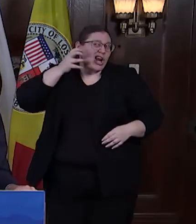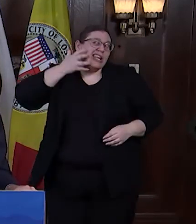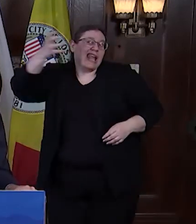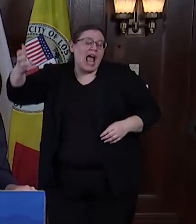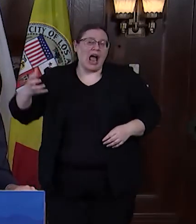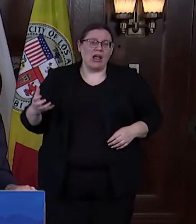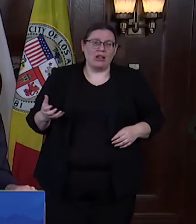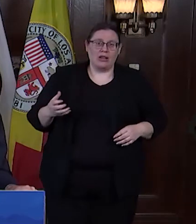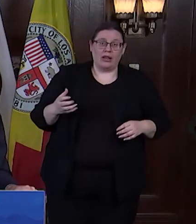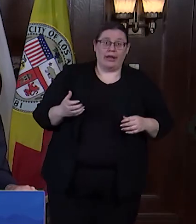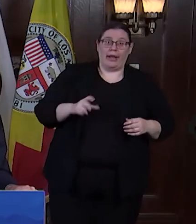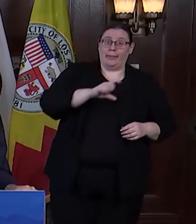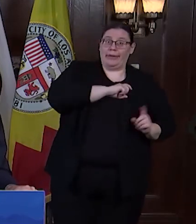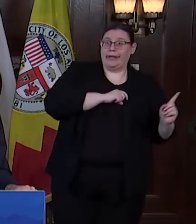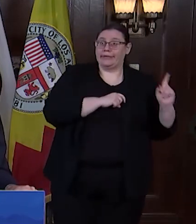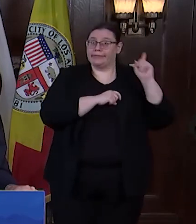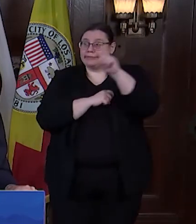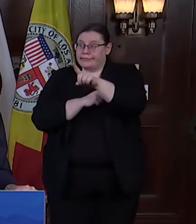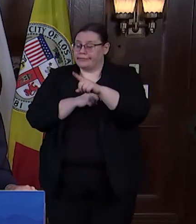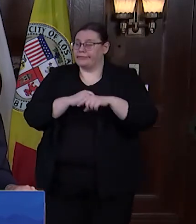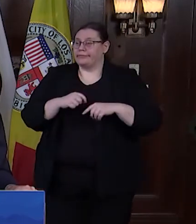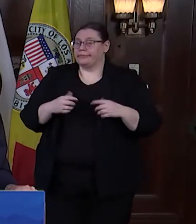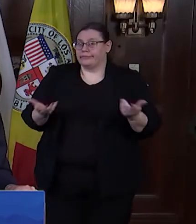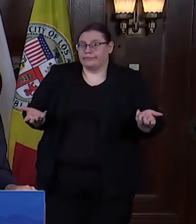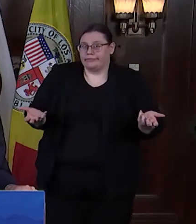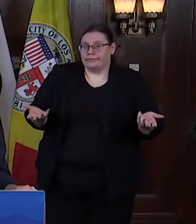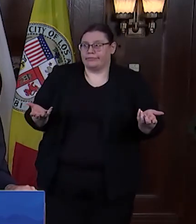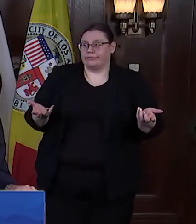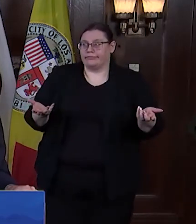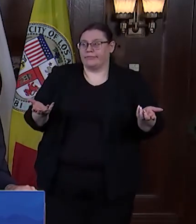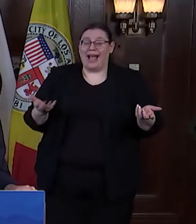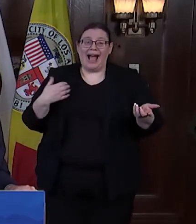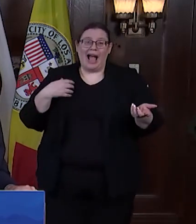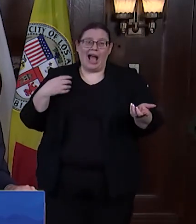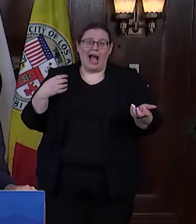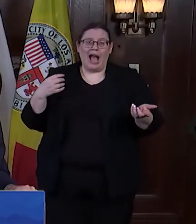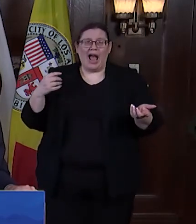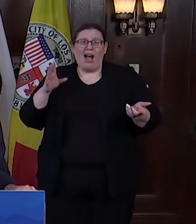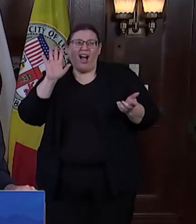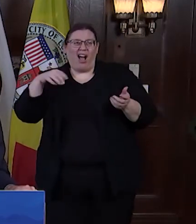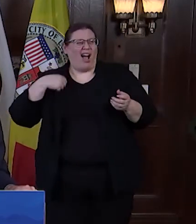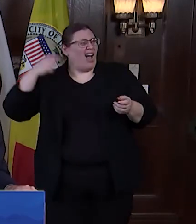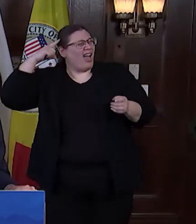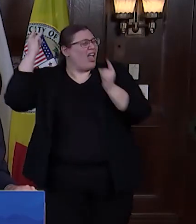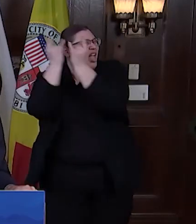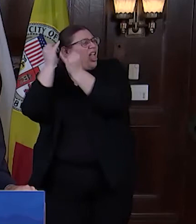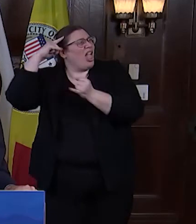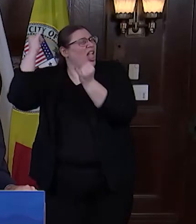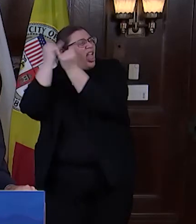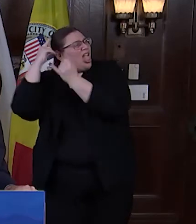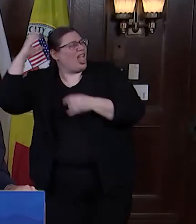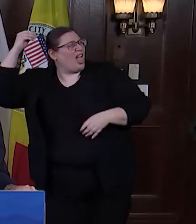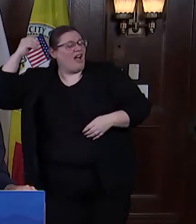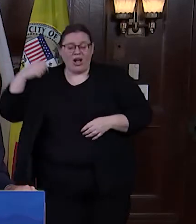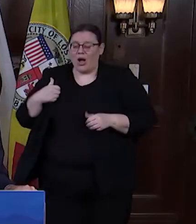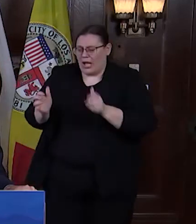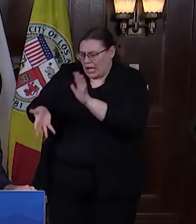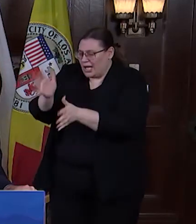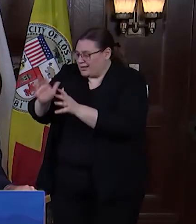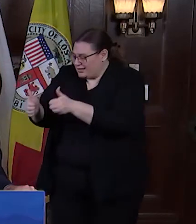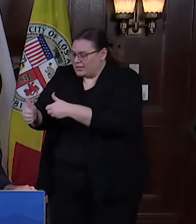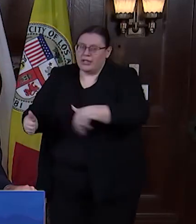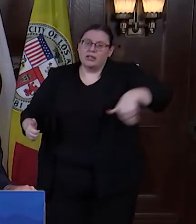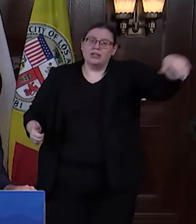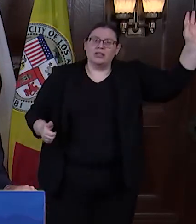doesn't get you anything more than him saying, okay, I'm hearing voices in my head. They calm him down, they move on, and again, the next